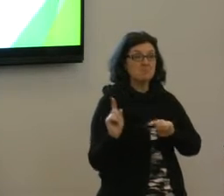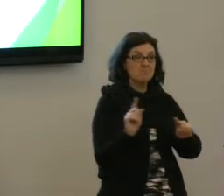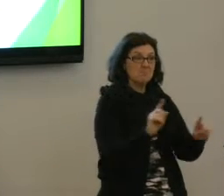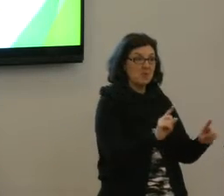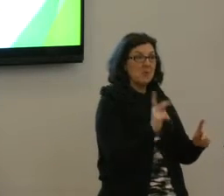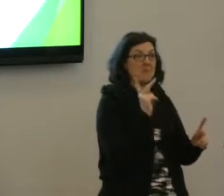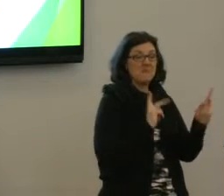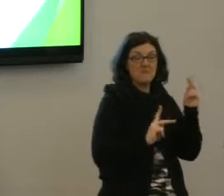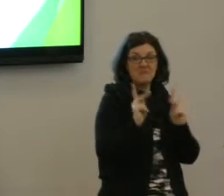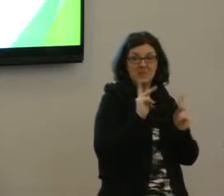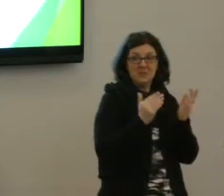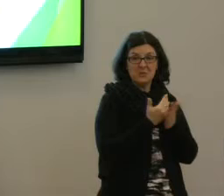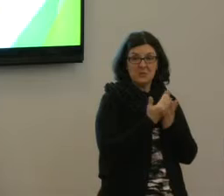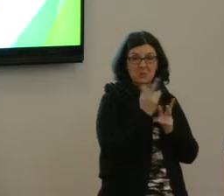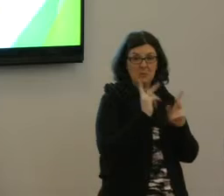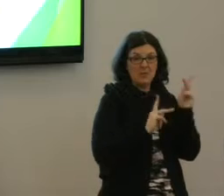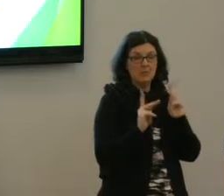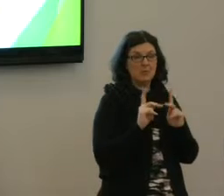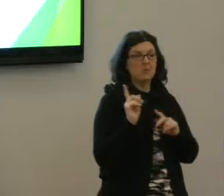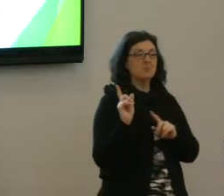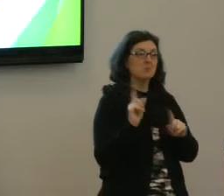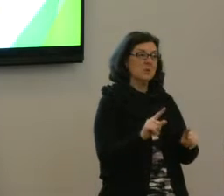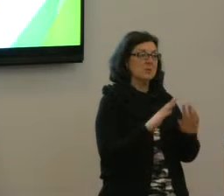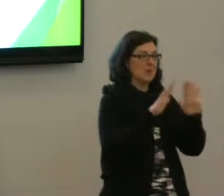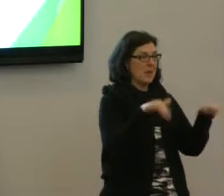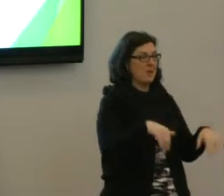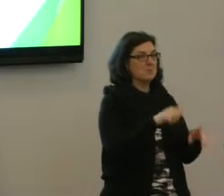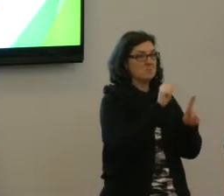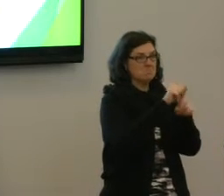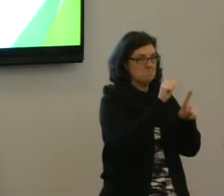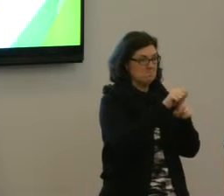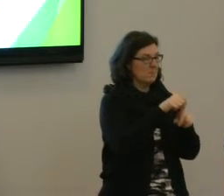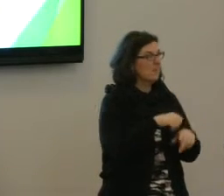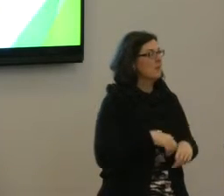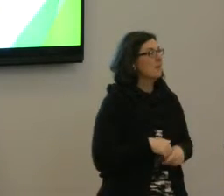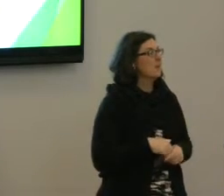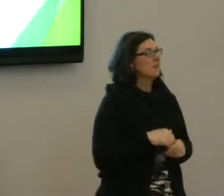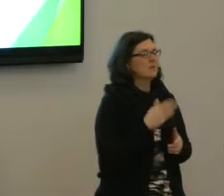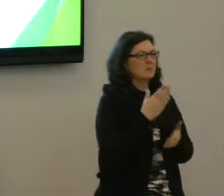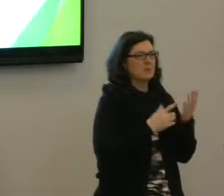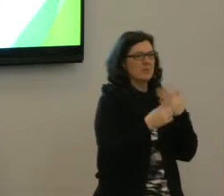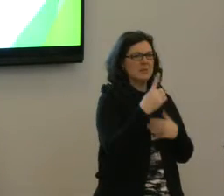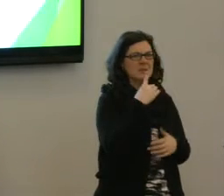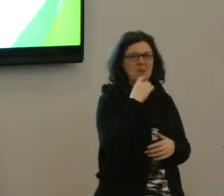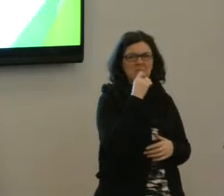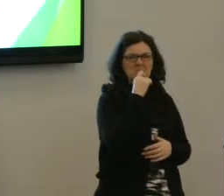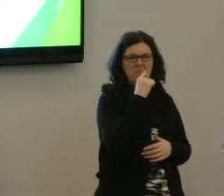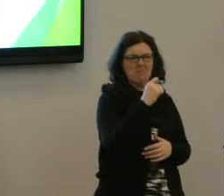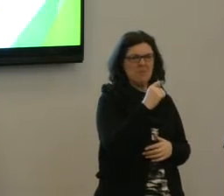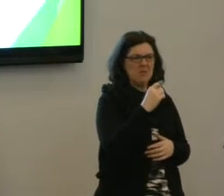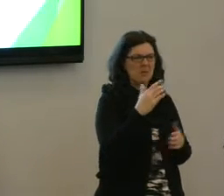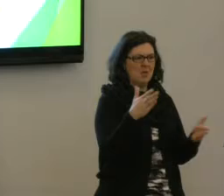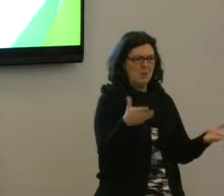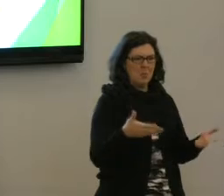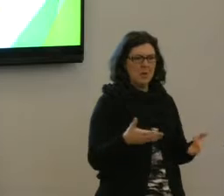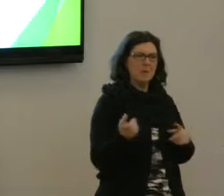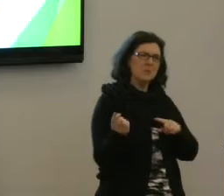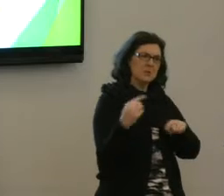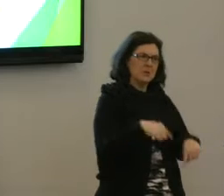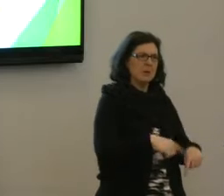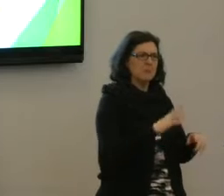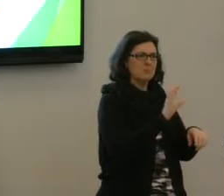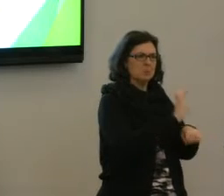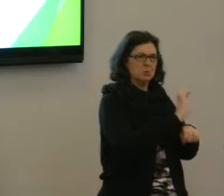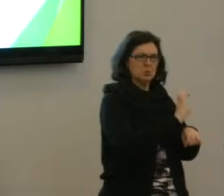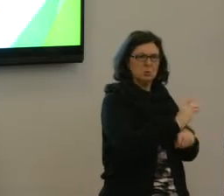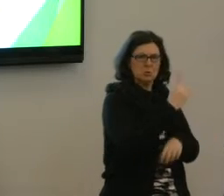visiting. And he went down the house, knocked on the door, and somebody said, "Well, I'm not going to." He said, "Welcome, come to Crescent Hill